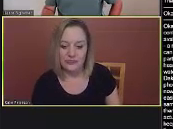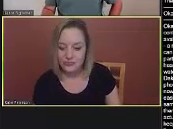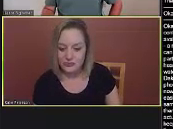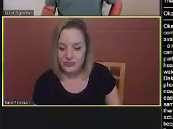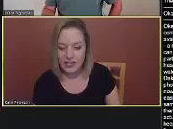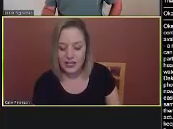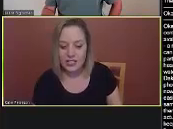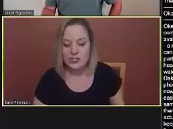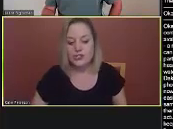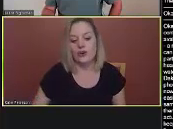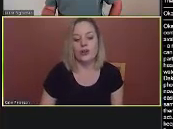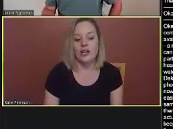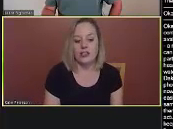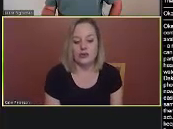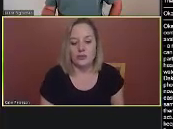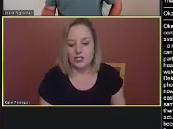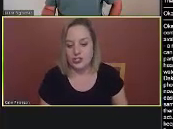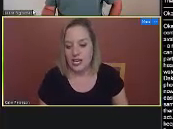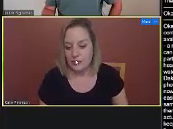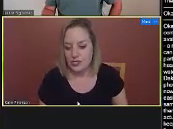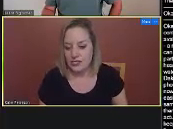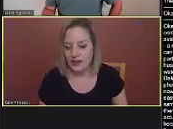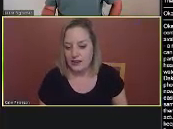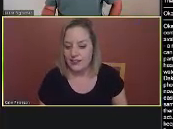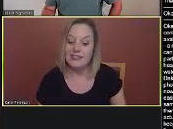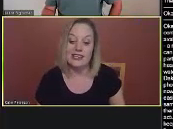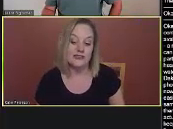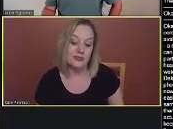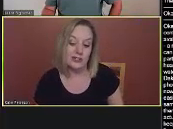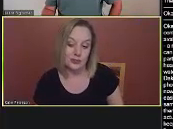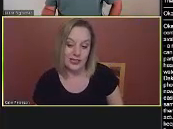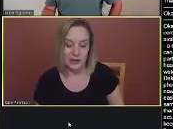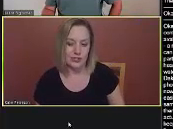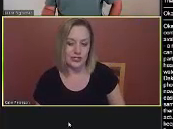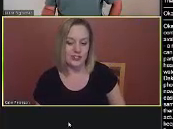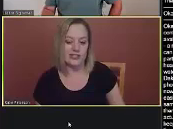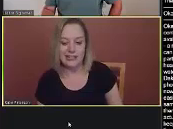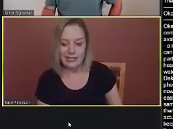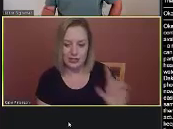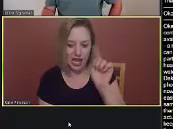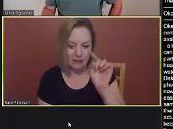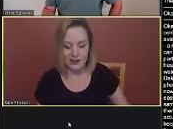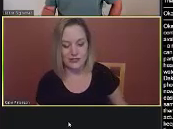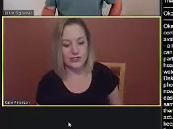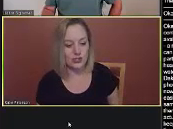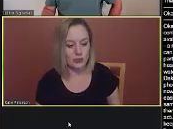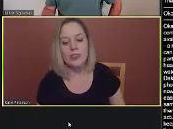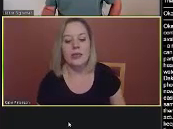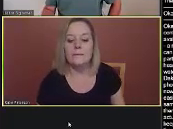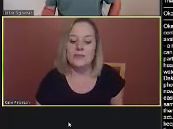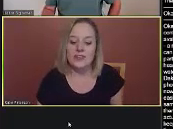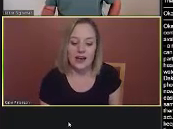along. And so you can watch the captions. And Lance, if you want to open the captions, there's a link in the chat box of the